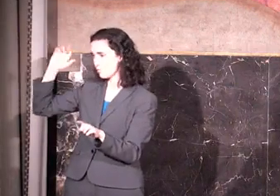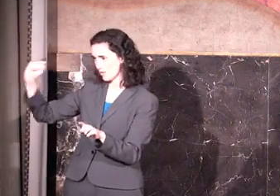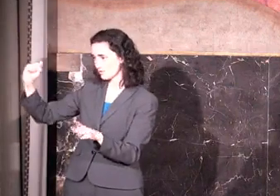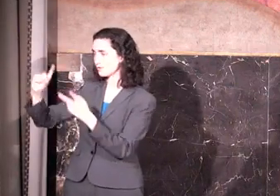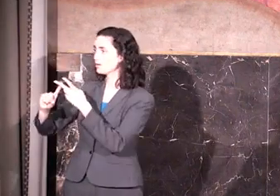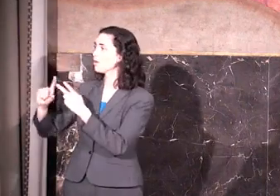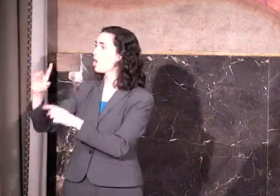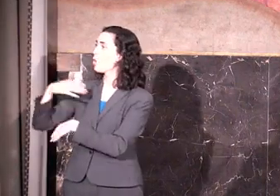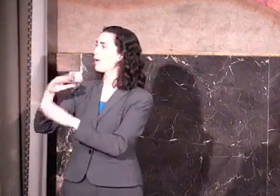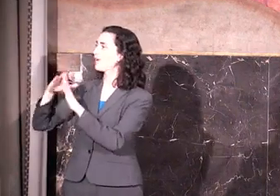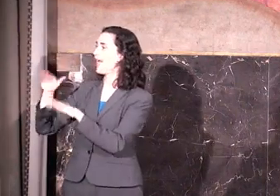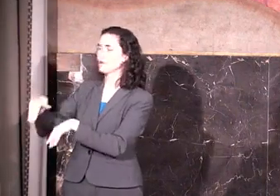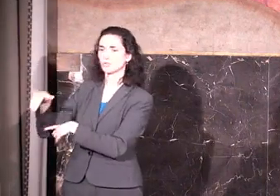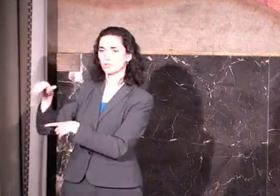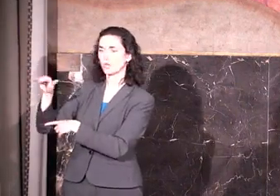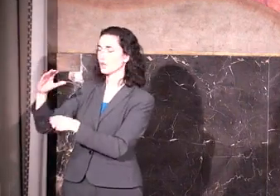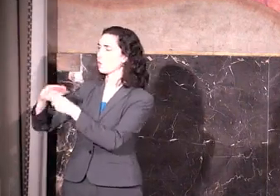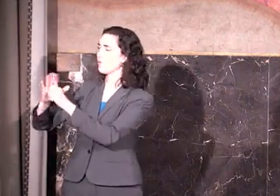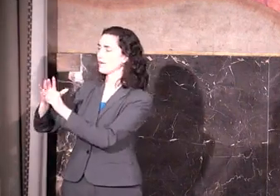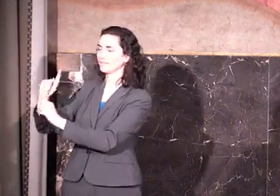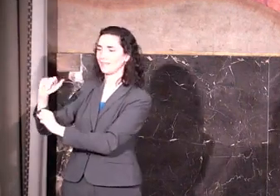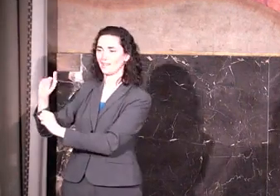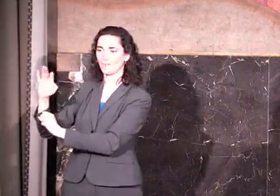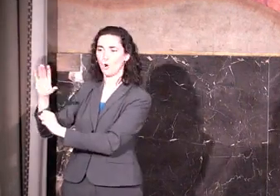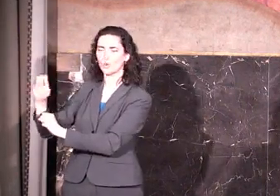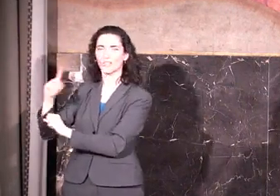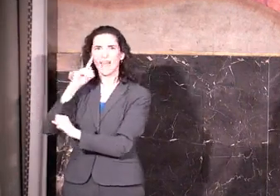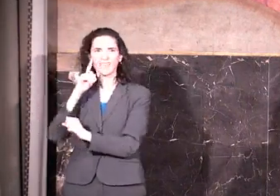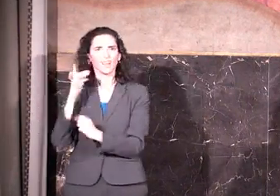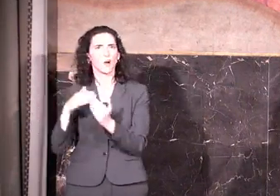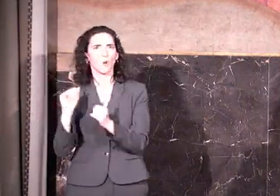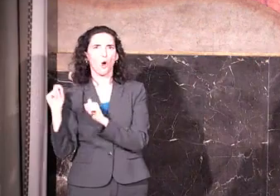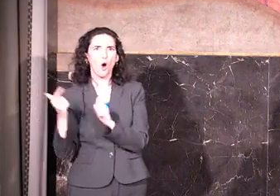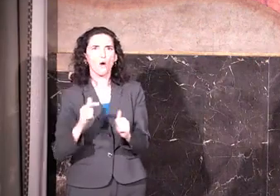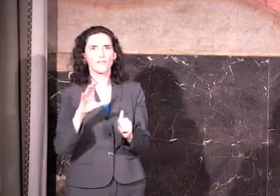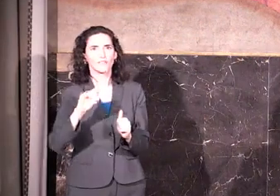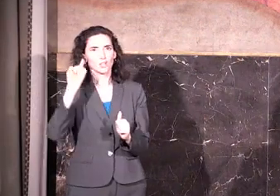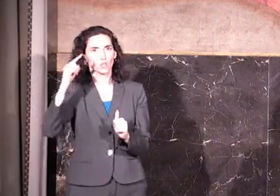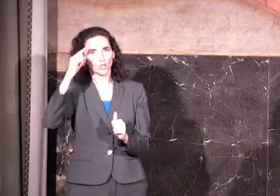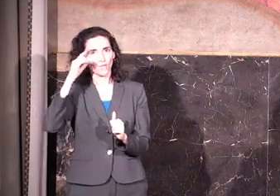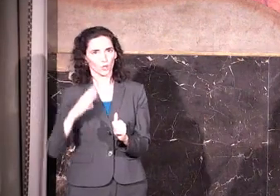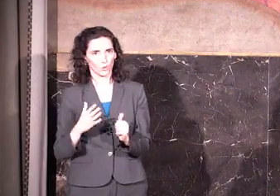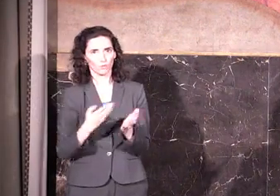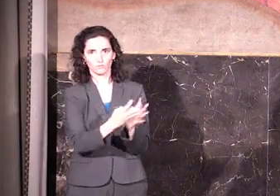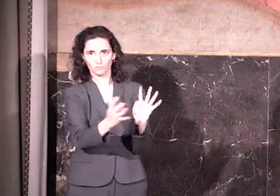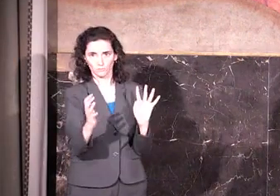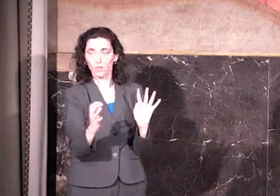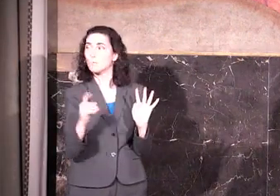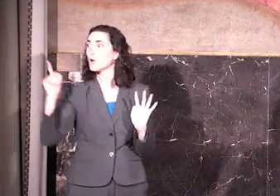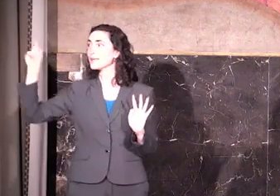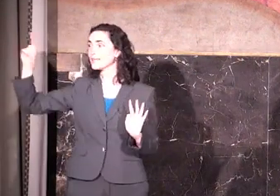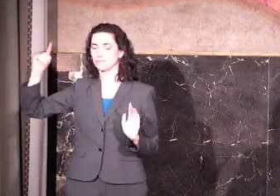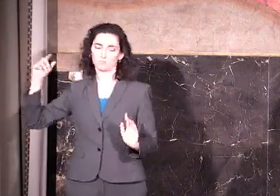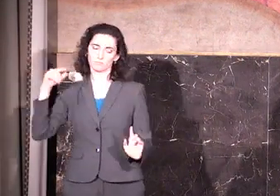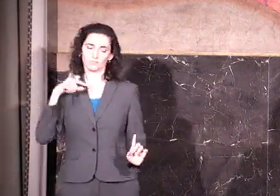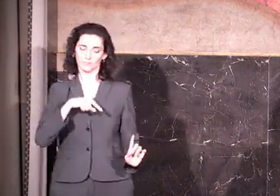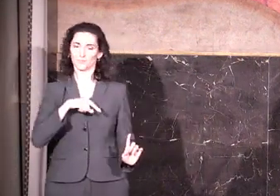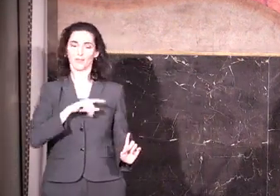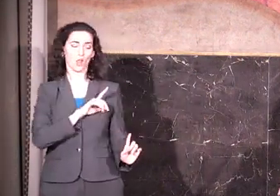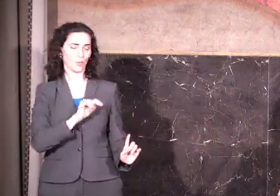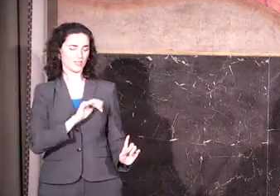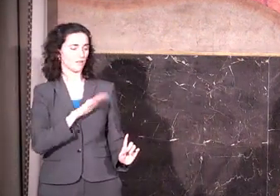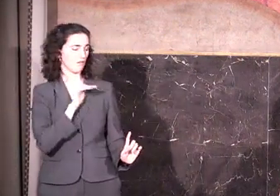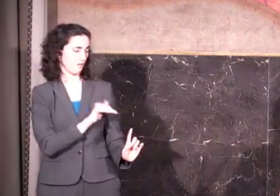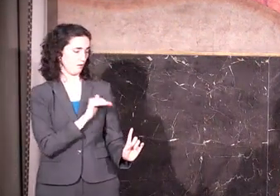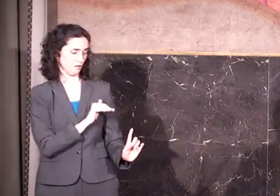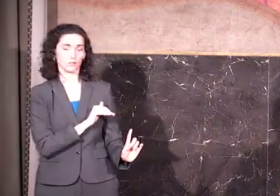about all 50 governors were on the line. He again singled out Louisiana and asked me to convey